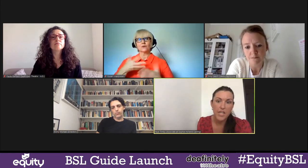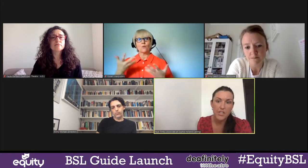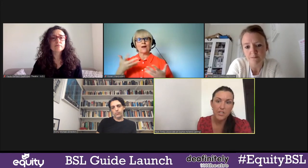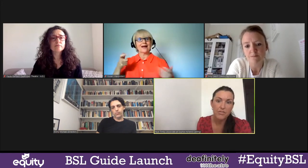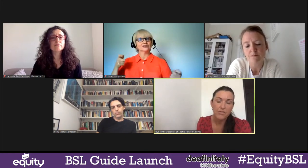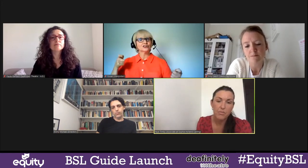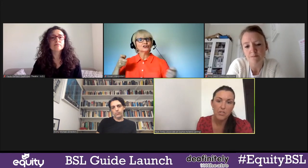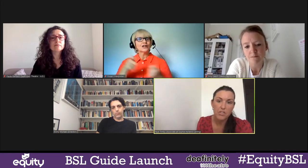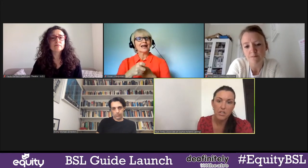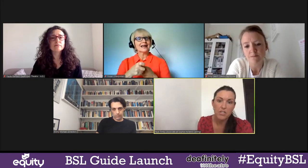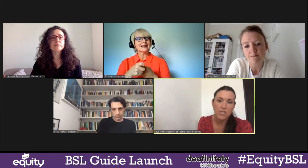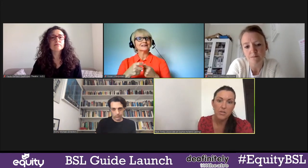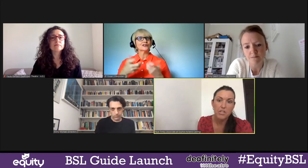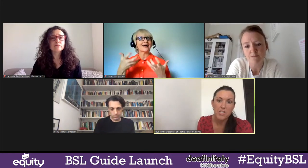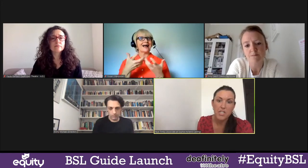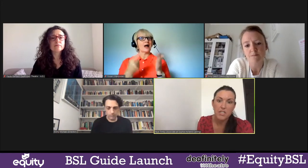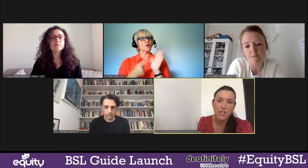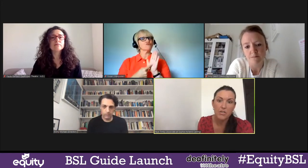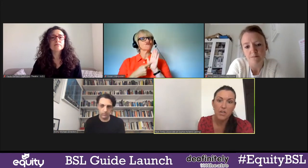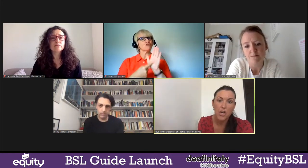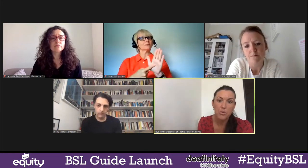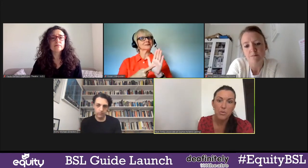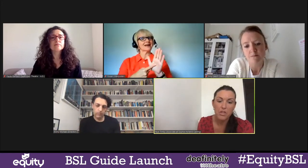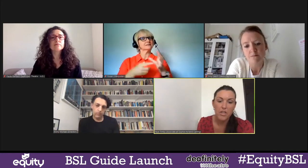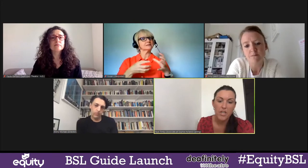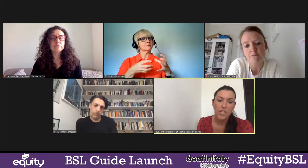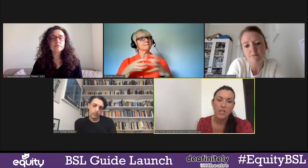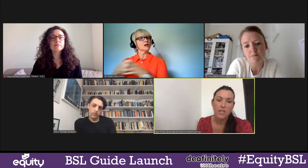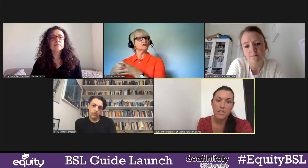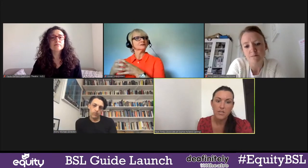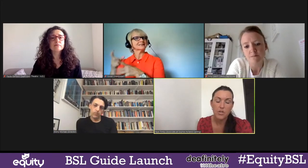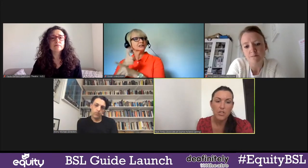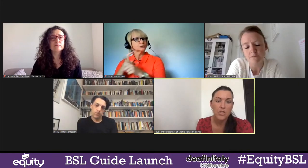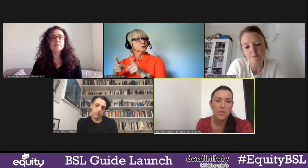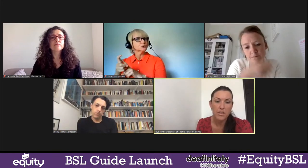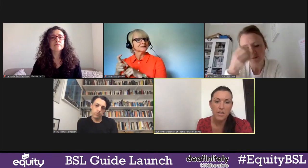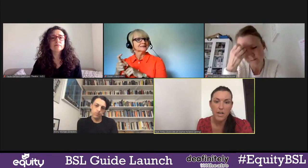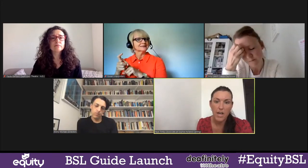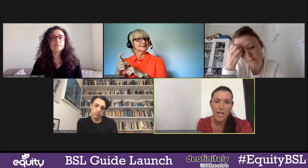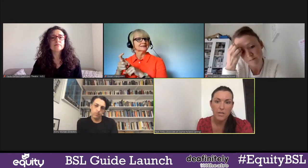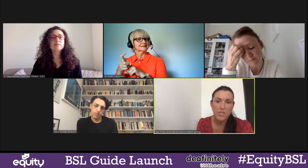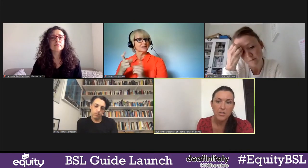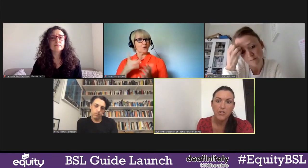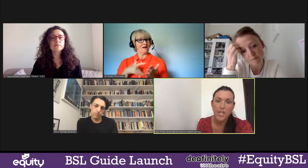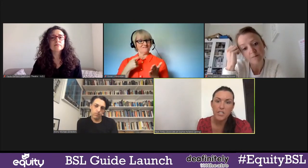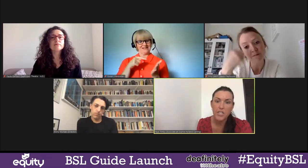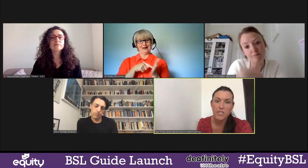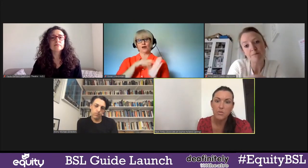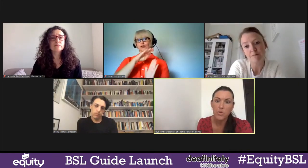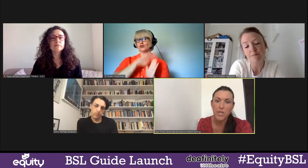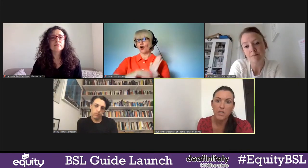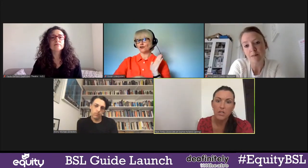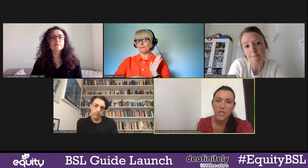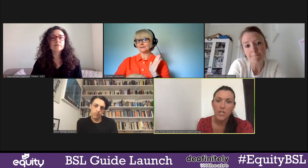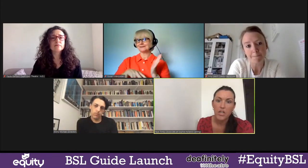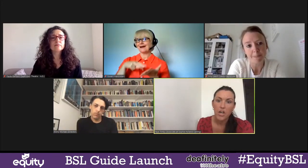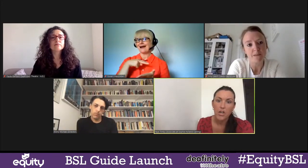the representation of marginalised communities. And I hope that this document that Alim has created